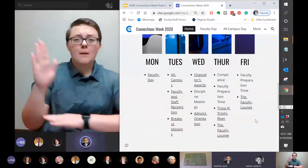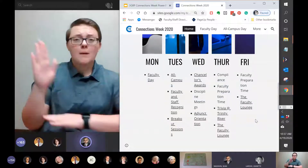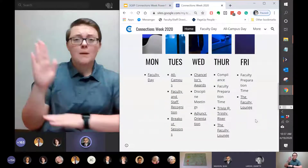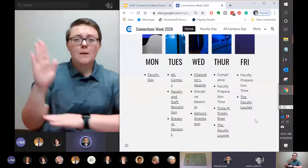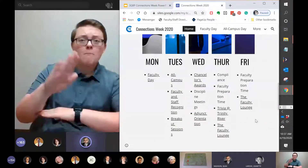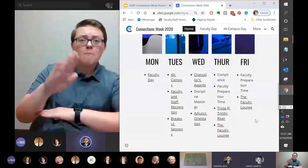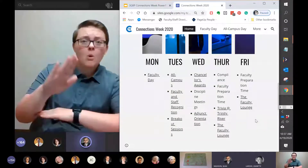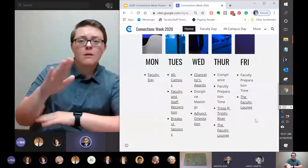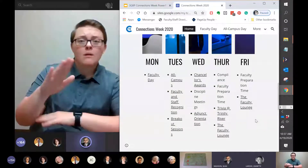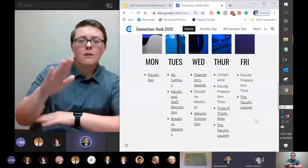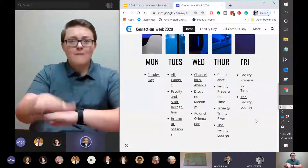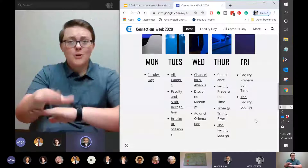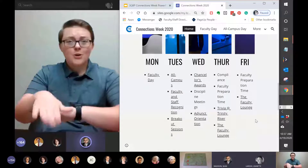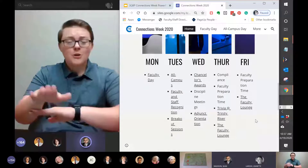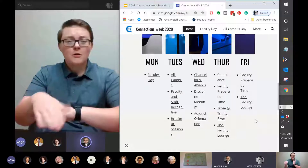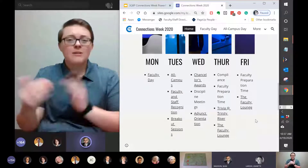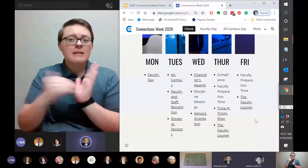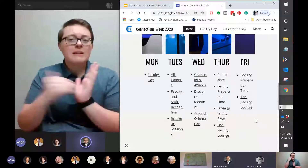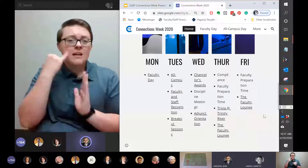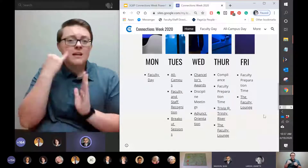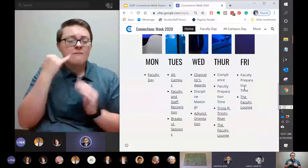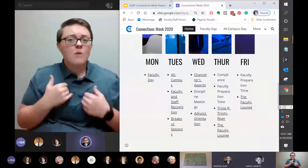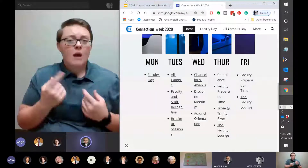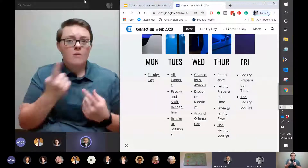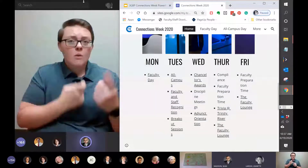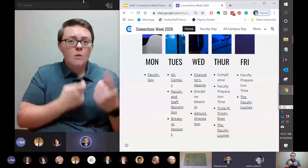you have those questions, please, by all